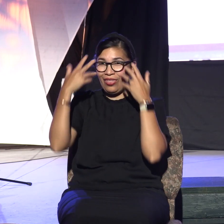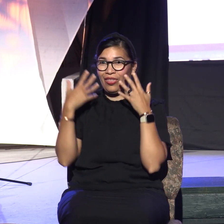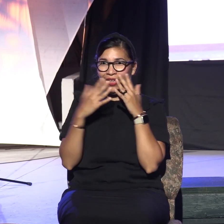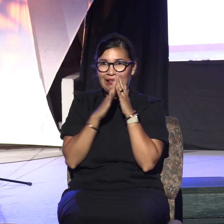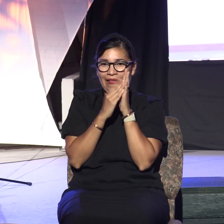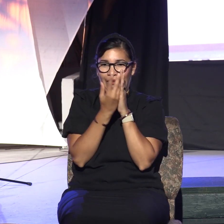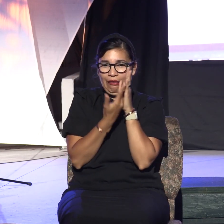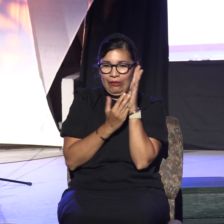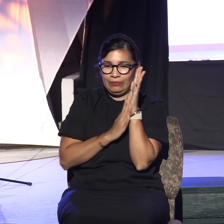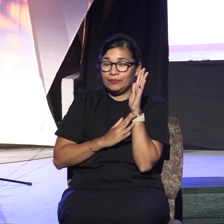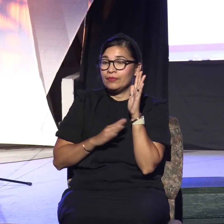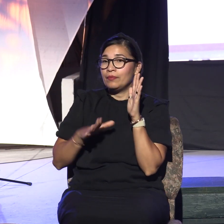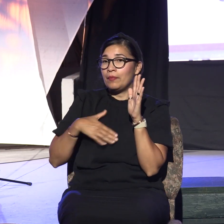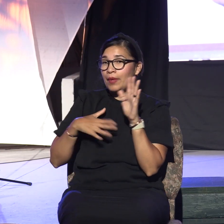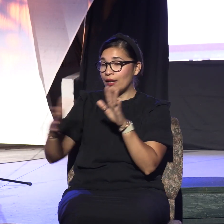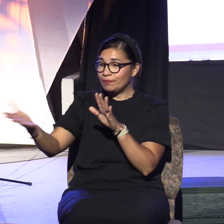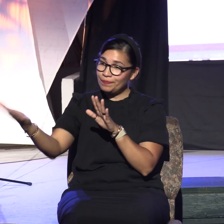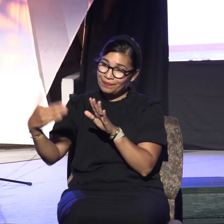life.